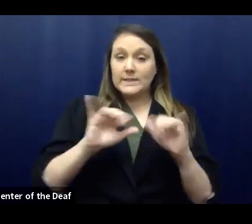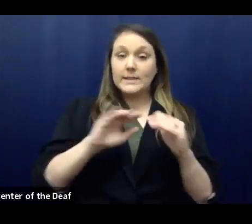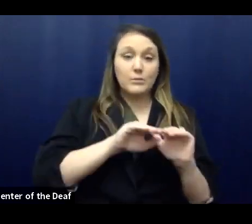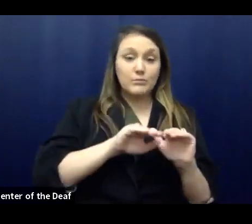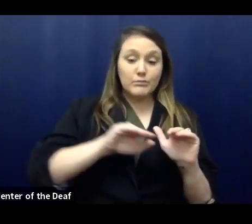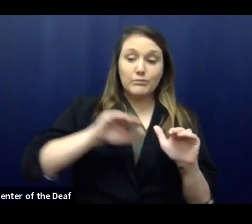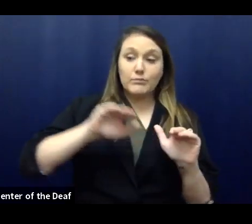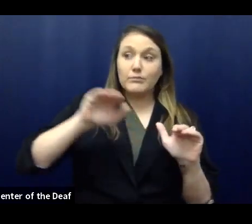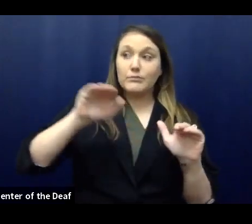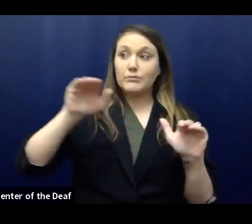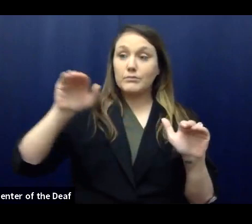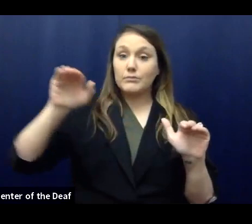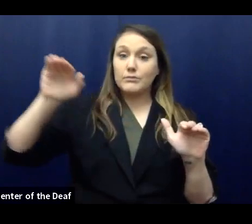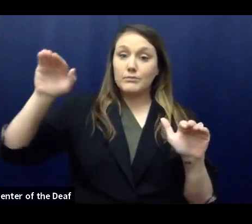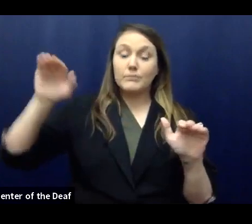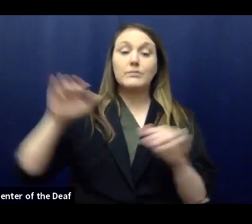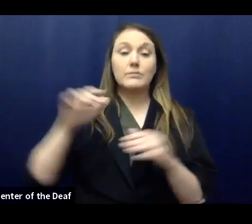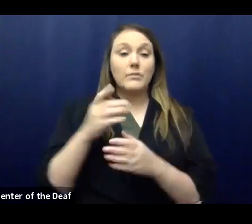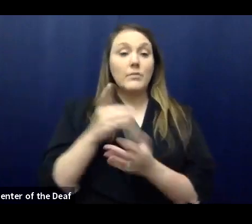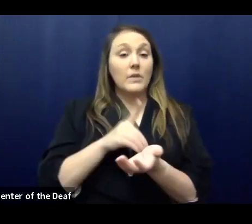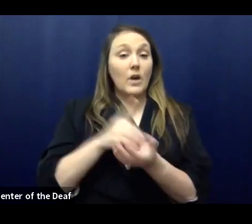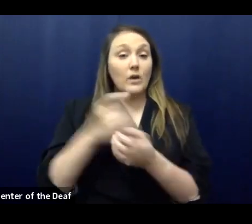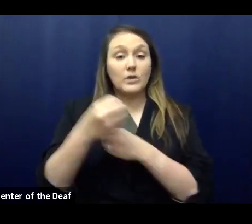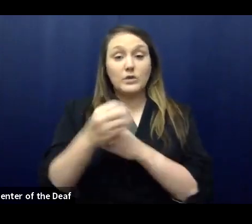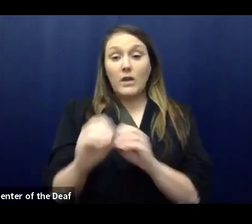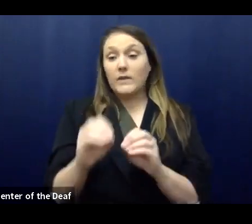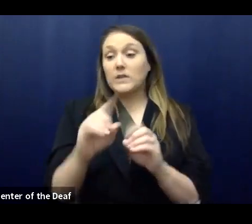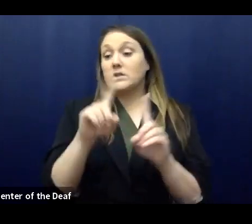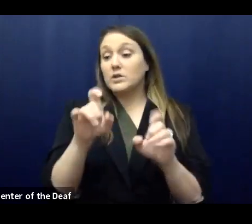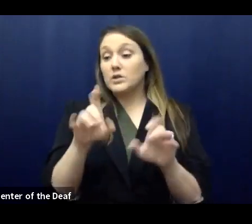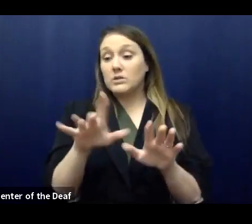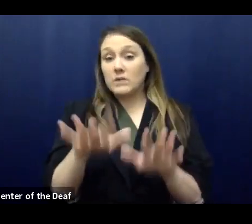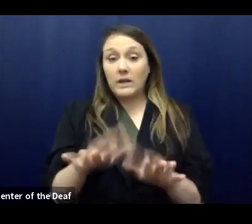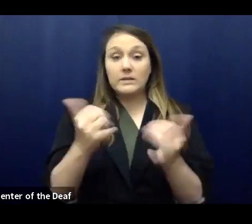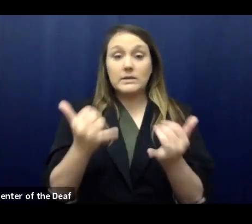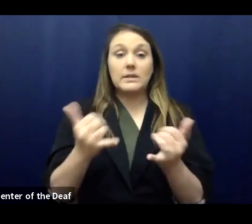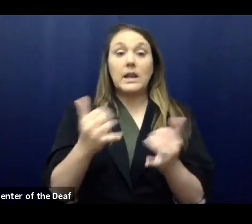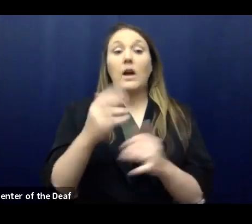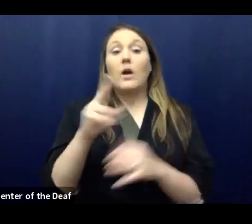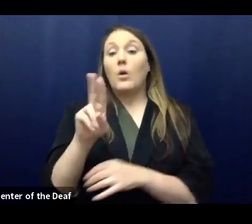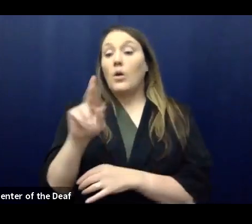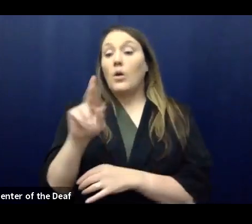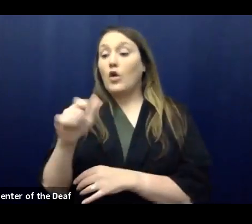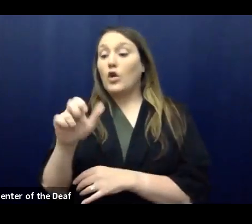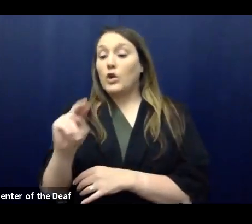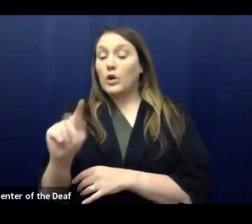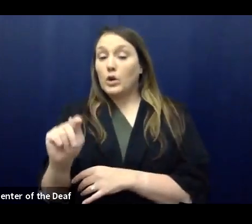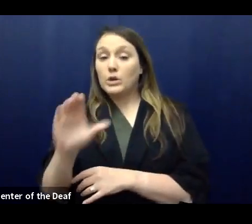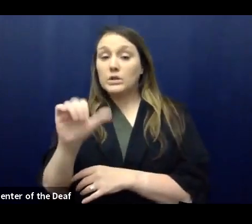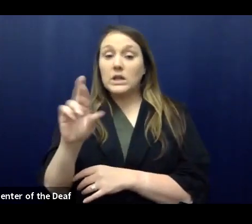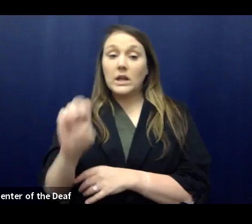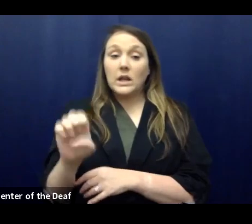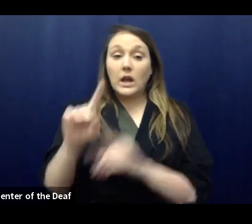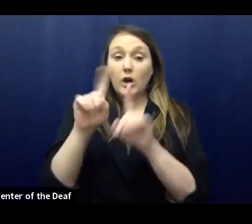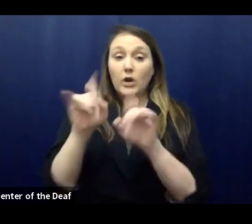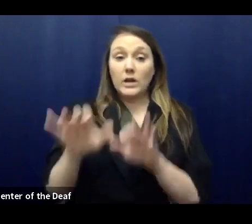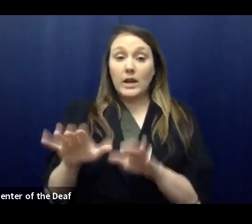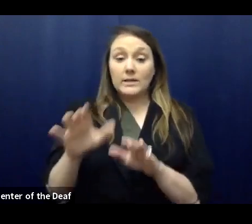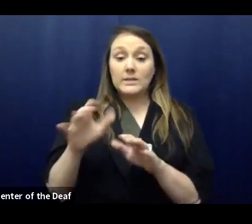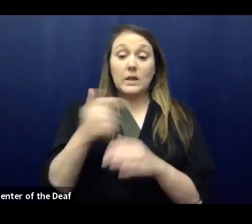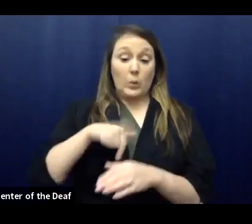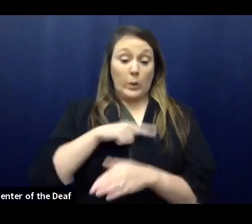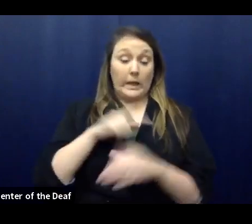going for procedures. Doctor's offices are testing. Urgent cares are testing. We're testing every Monday, Wednesday, and Friday